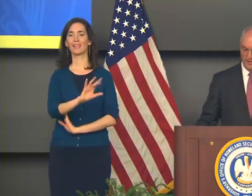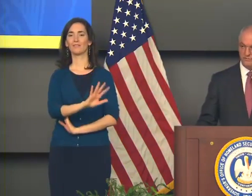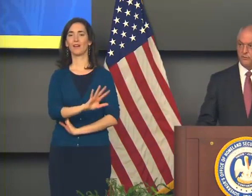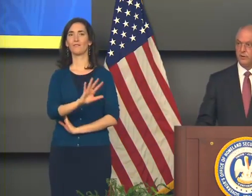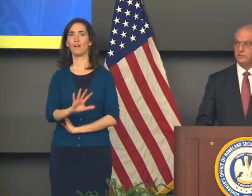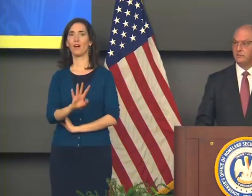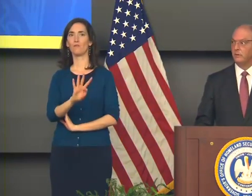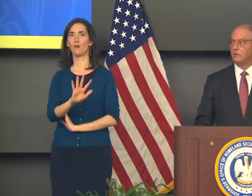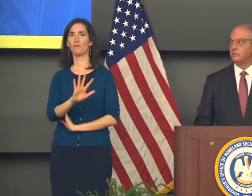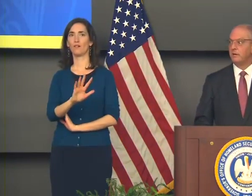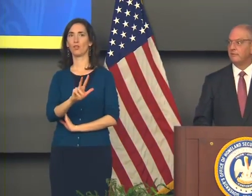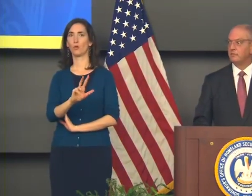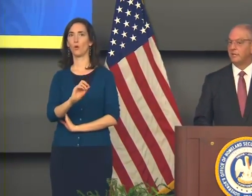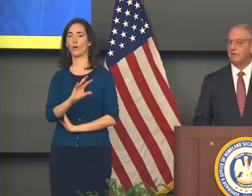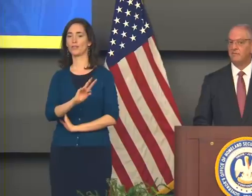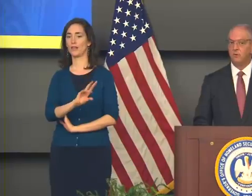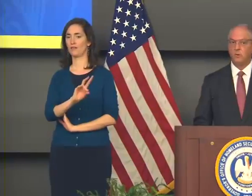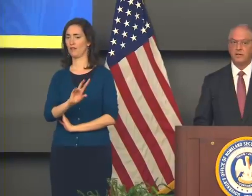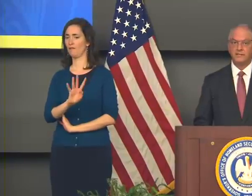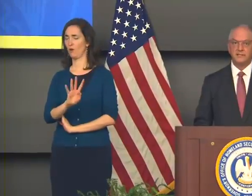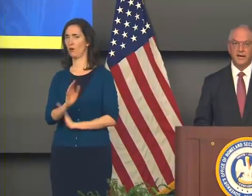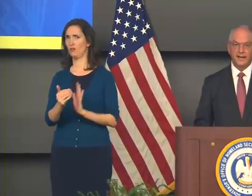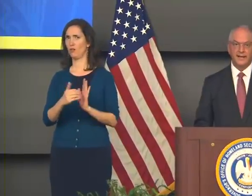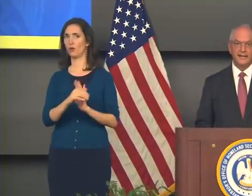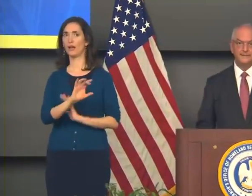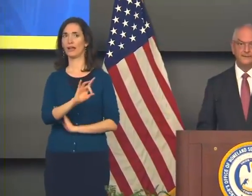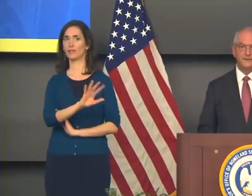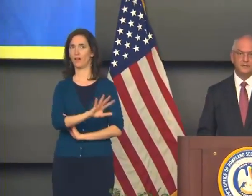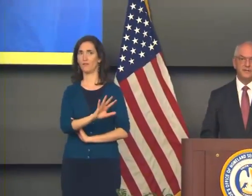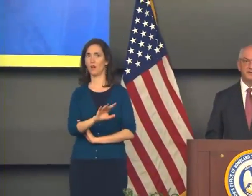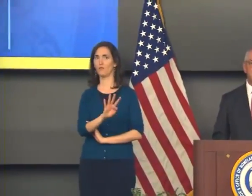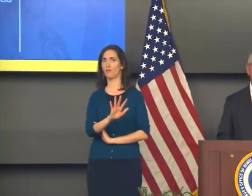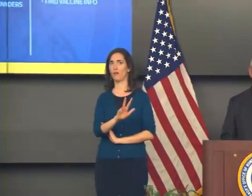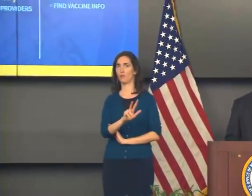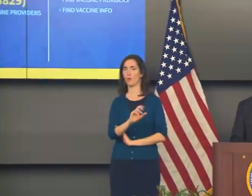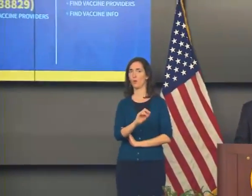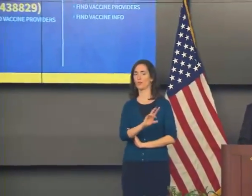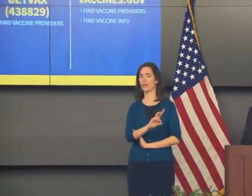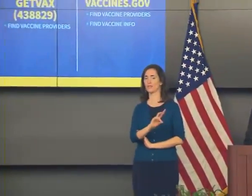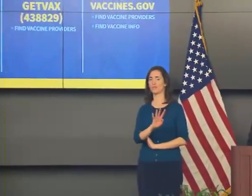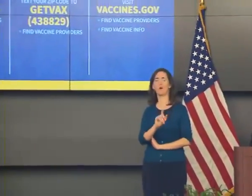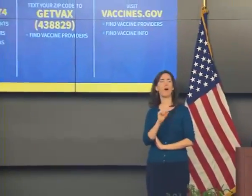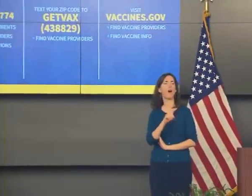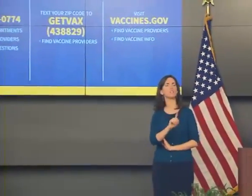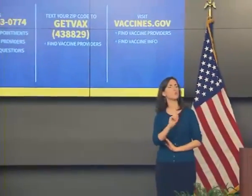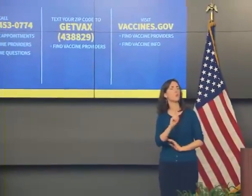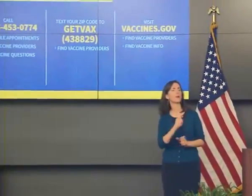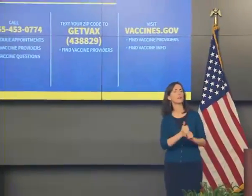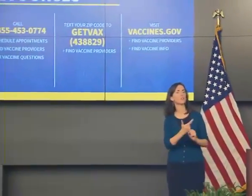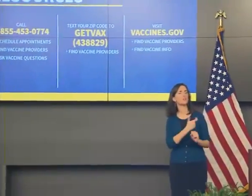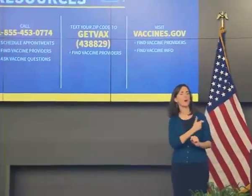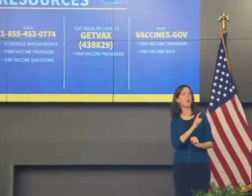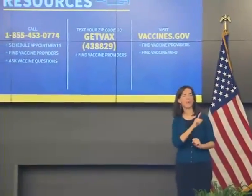-453-0774. That's the hotline to find out where you can be vaccinated.